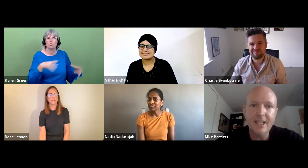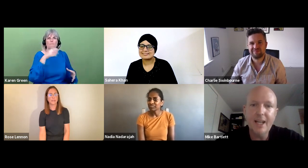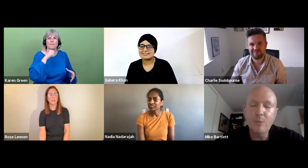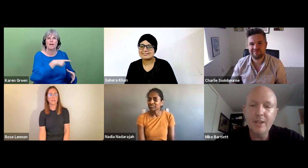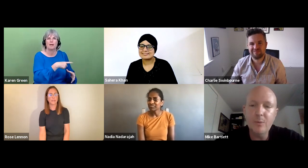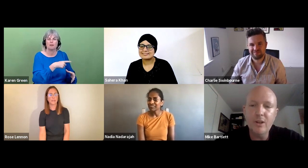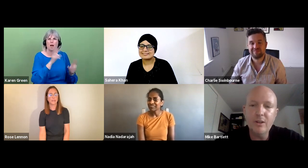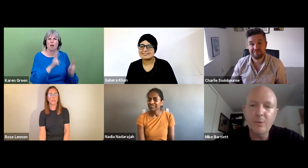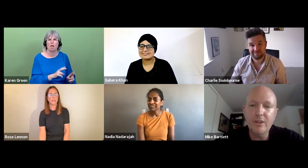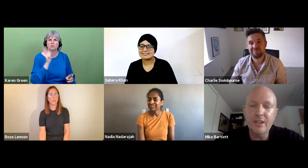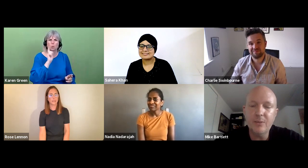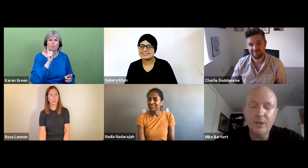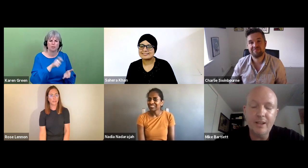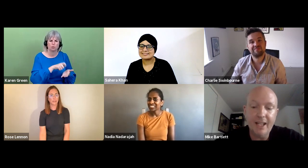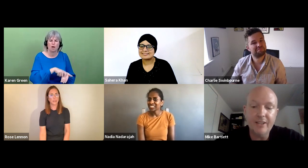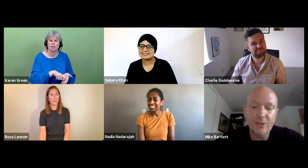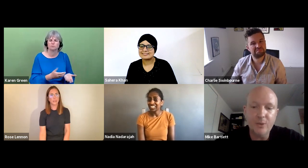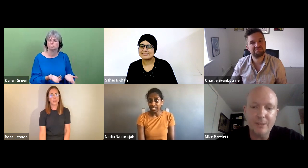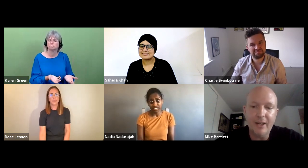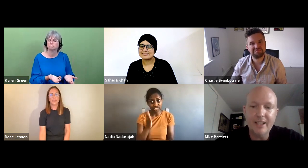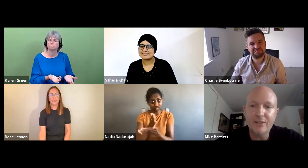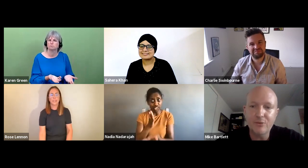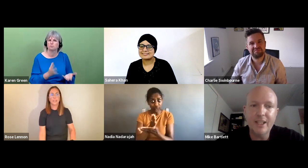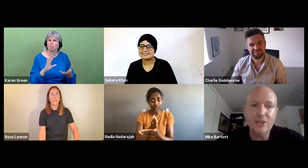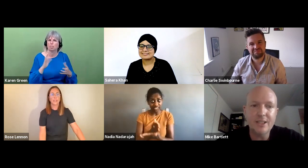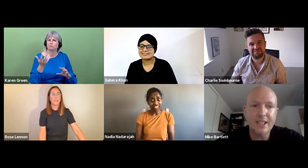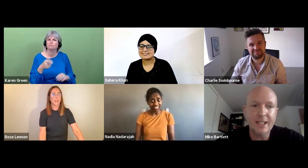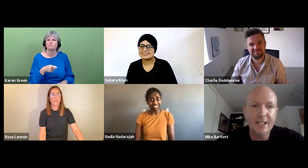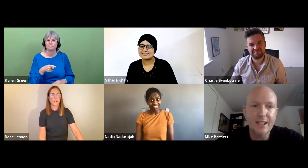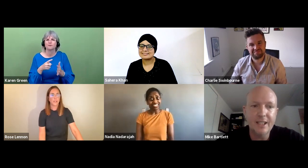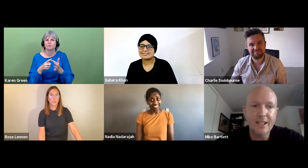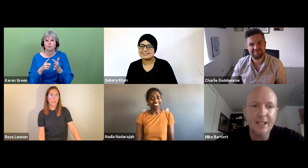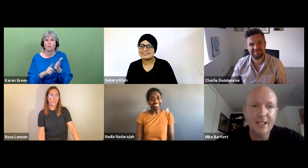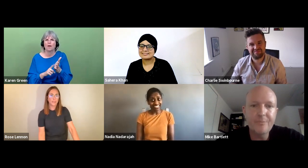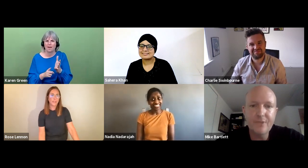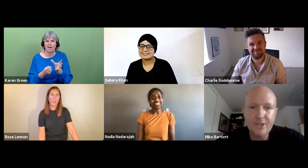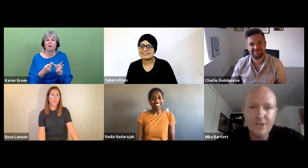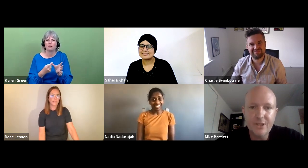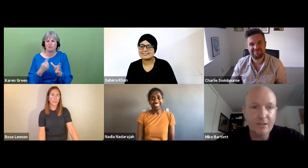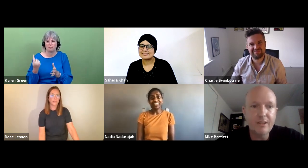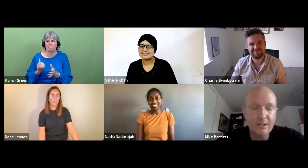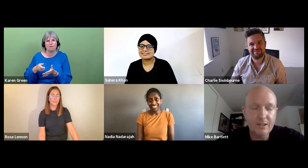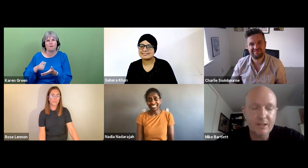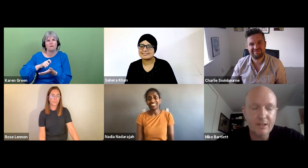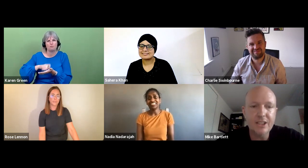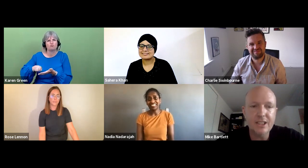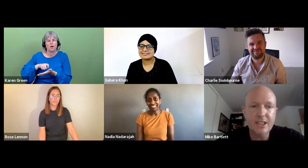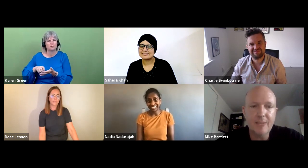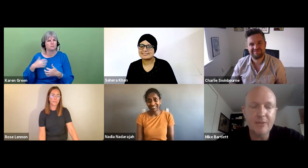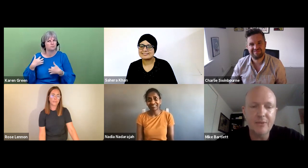And what Ella talks about, and I think it's really interesting. So true. Yeah, just in terms of